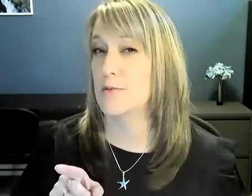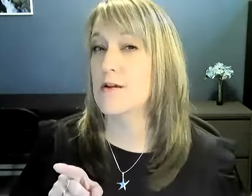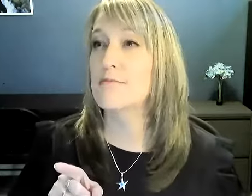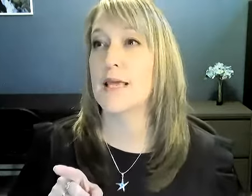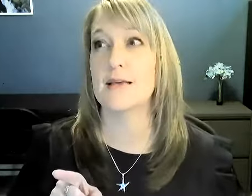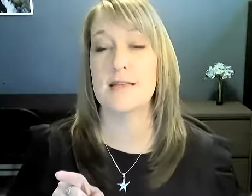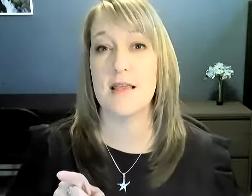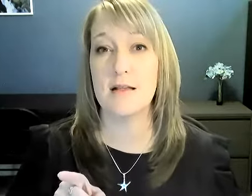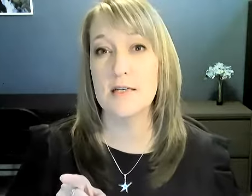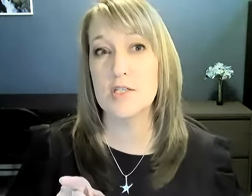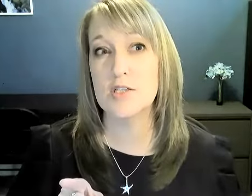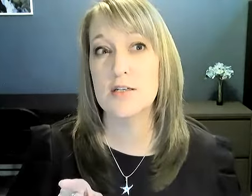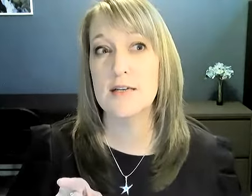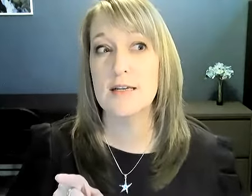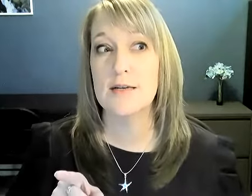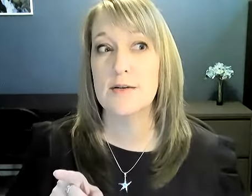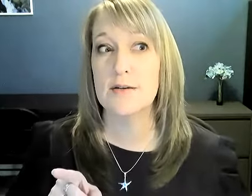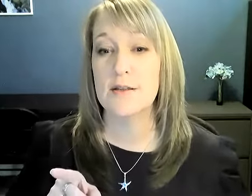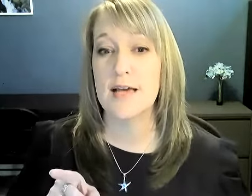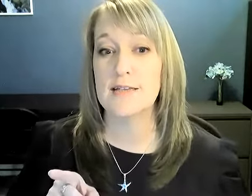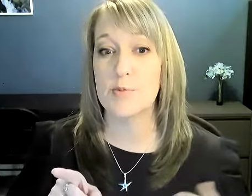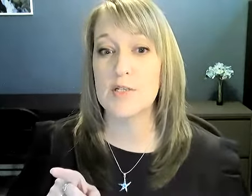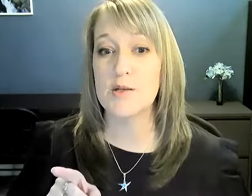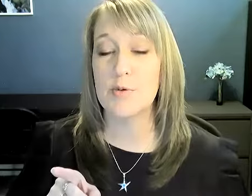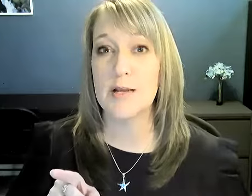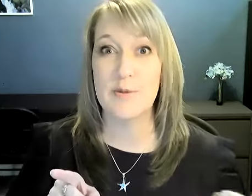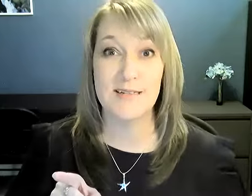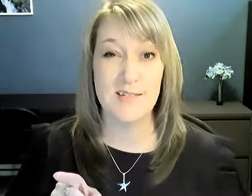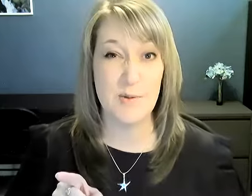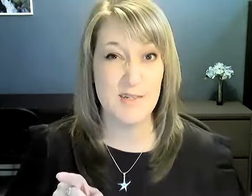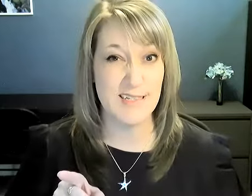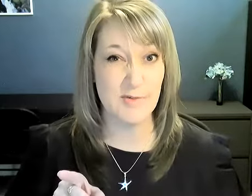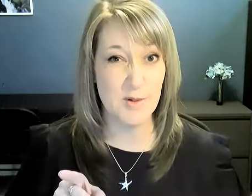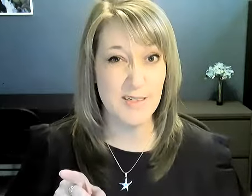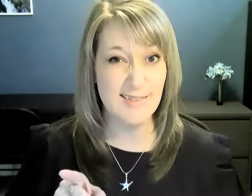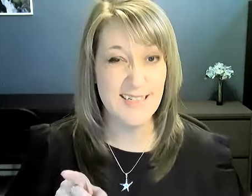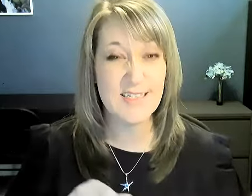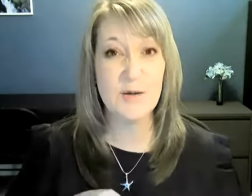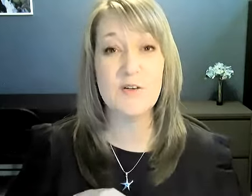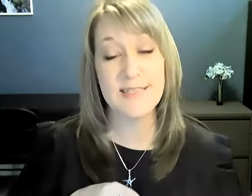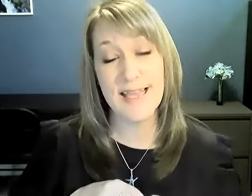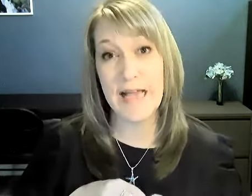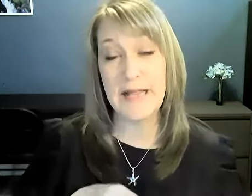one because in English, that's a personal pronoun, but it's also a possessive pronoun. So if you're saying, I